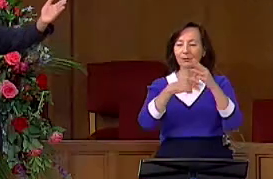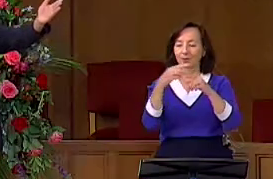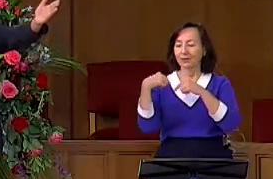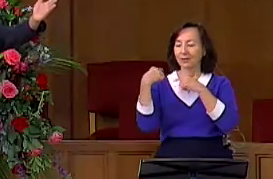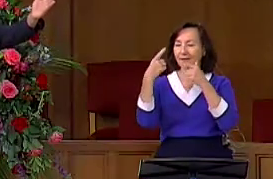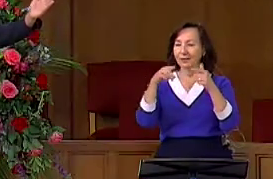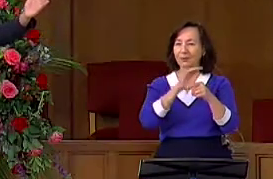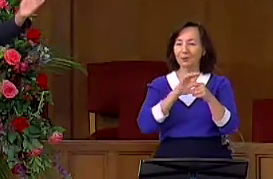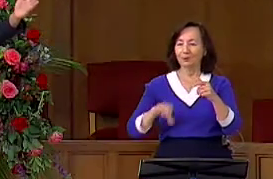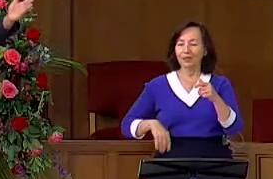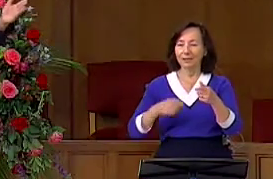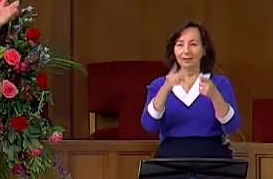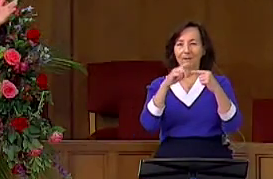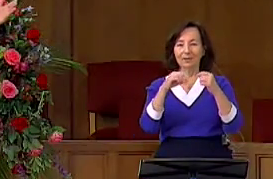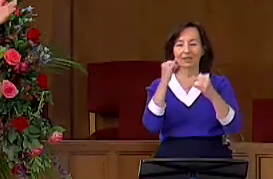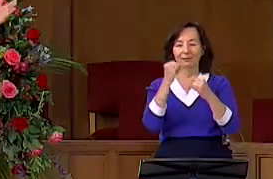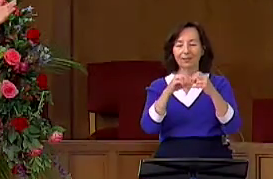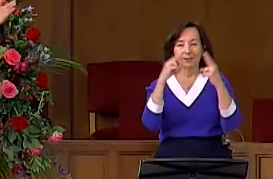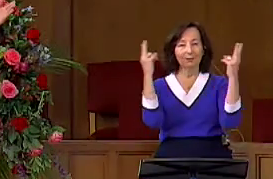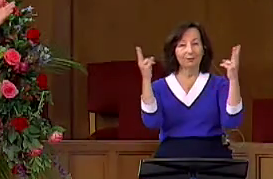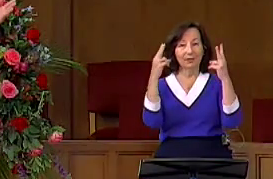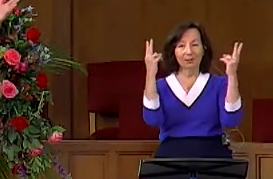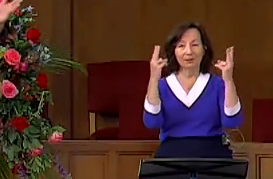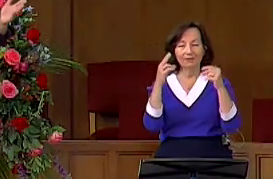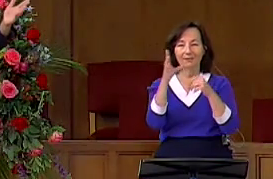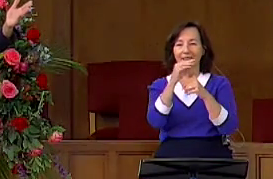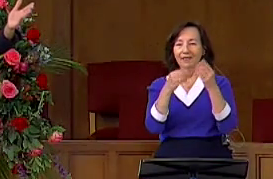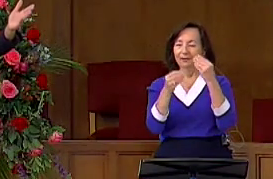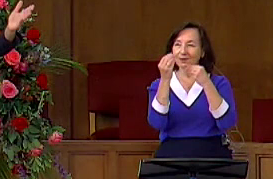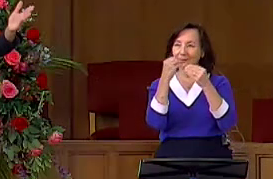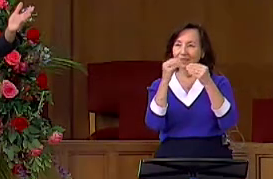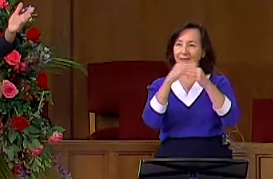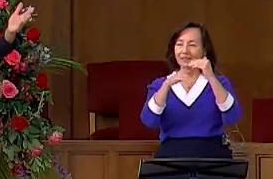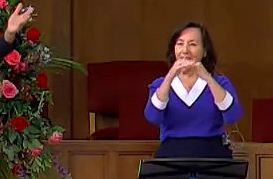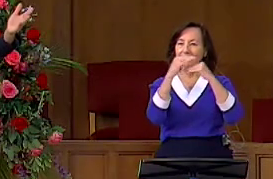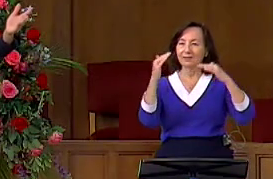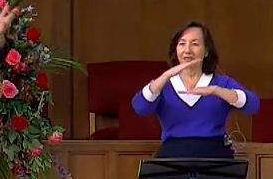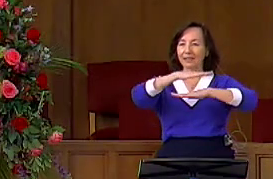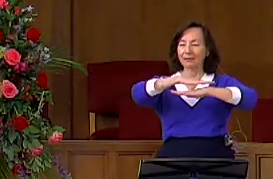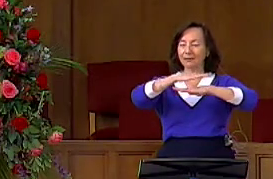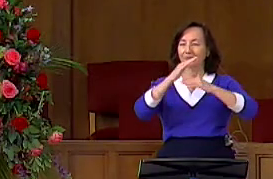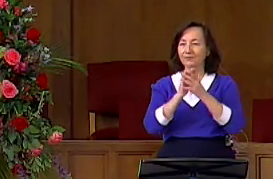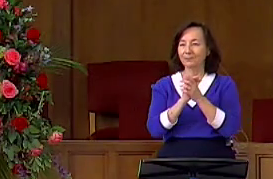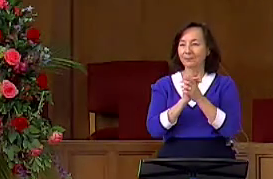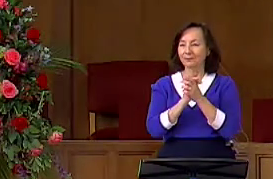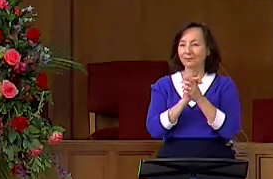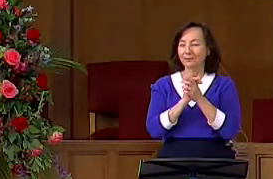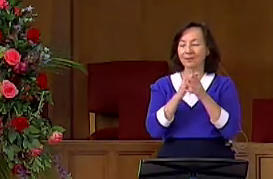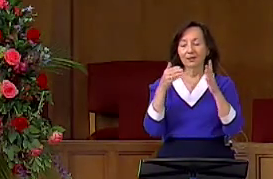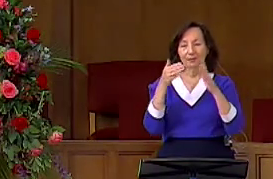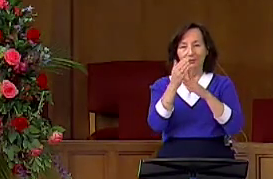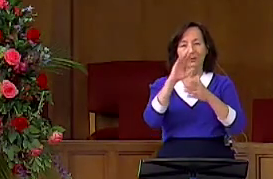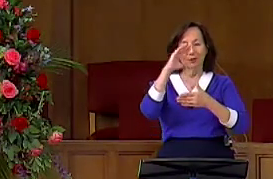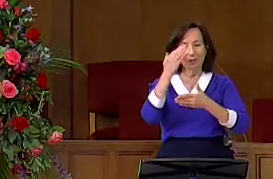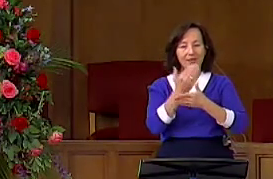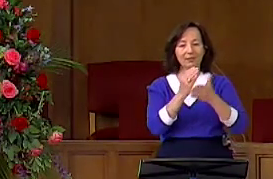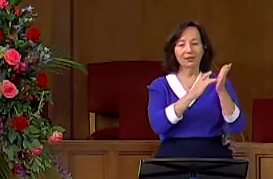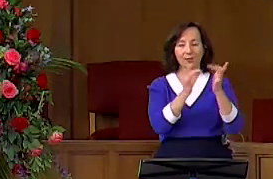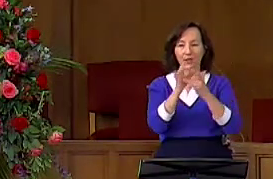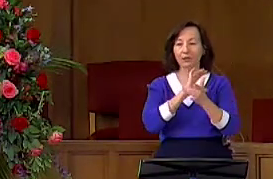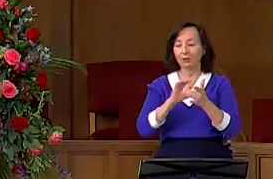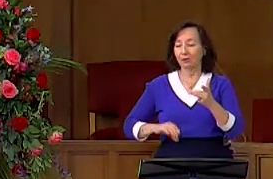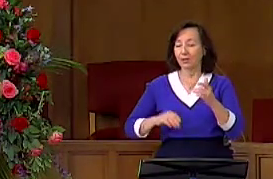Christ comes in final victory and we feast at his heavenly banquet. Through your Son, Jesus Christ,